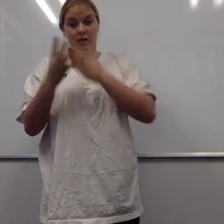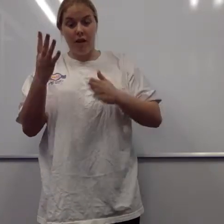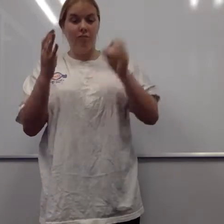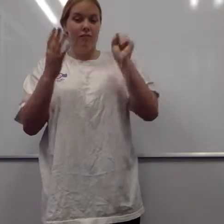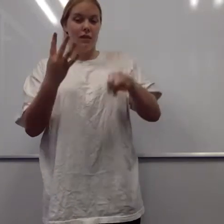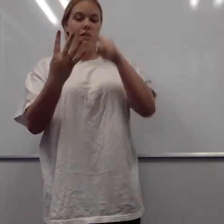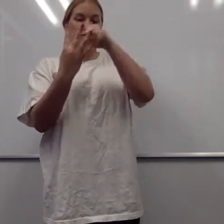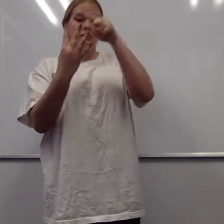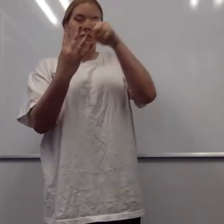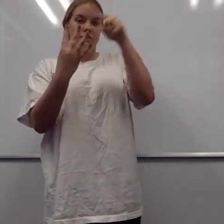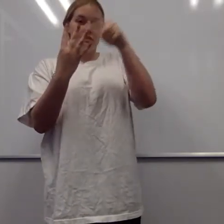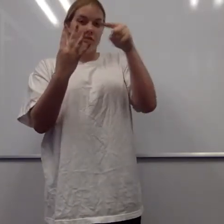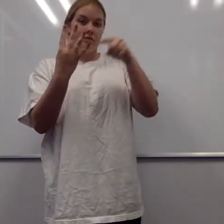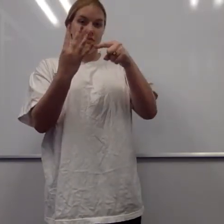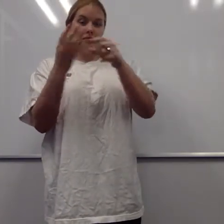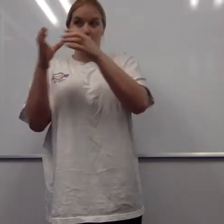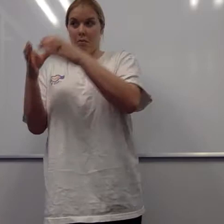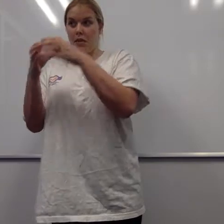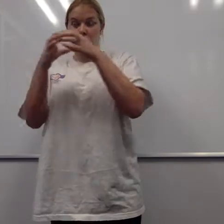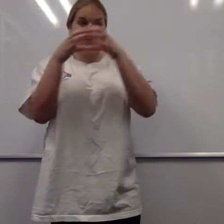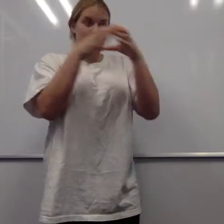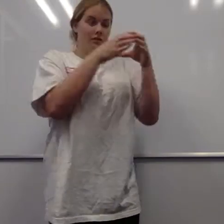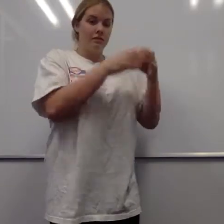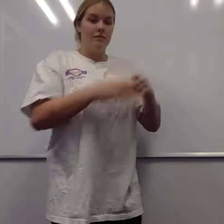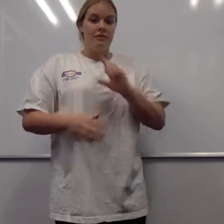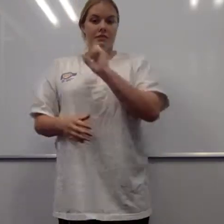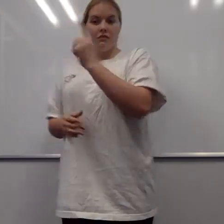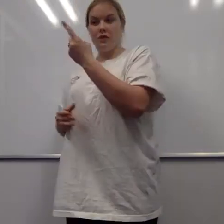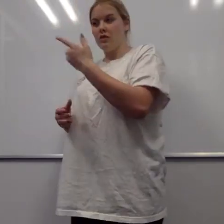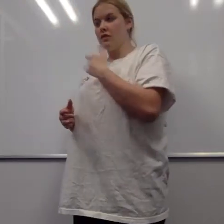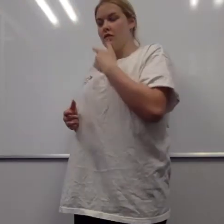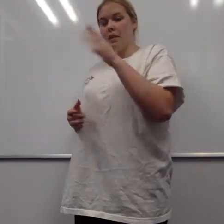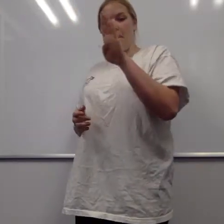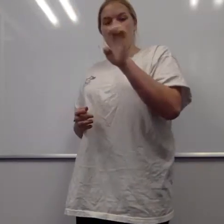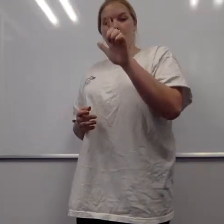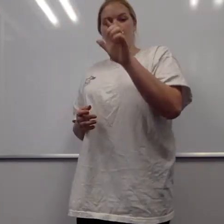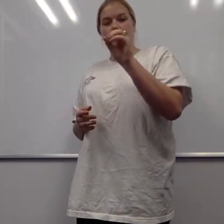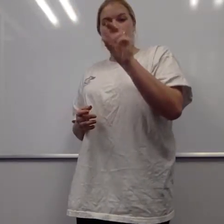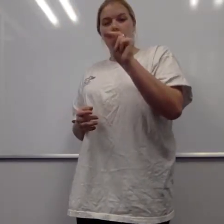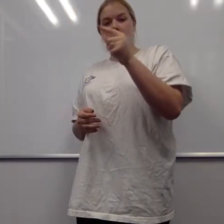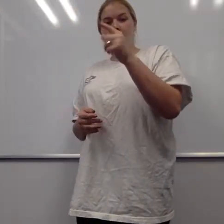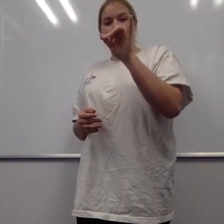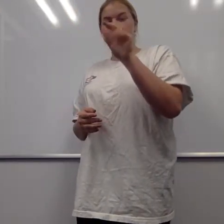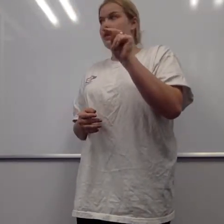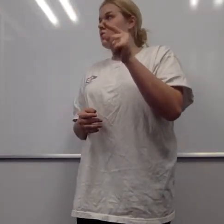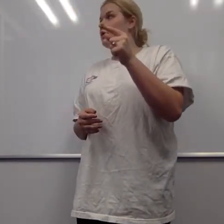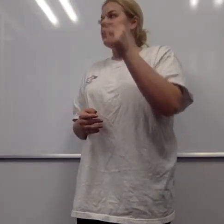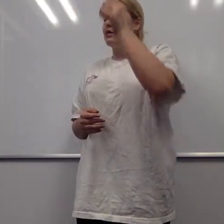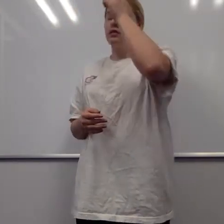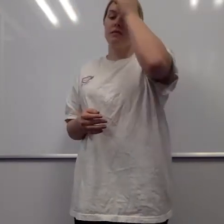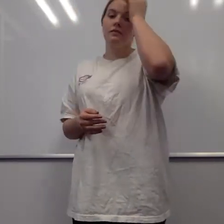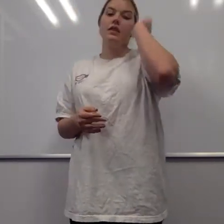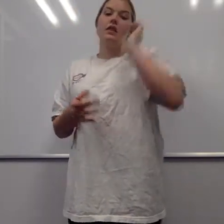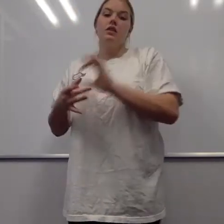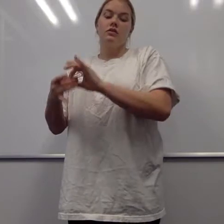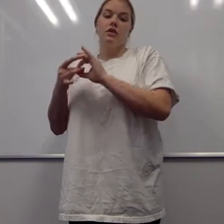lives. The first pillar is belonging. Belonging comes from being in relationships where you're valued for who